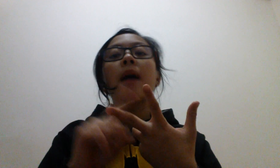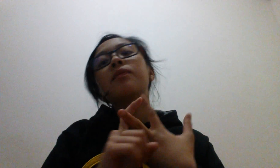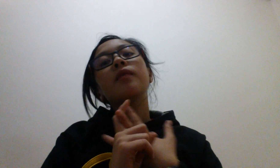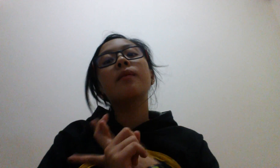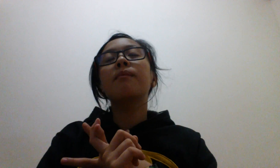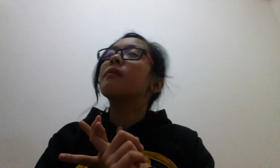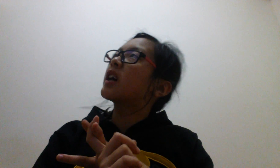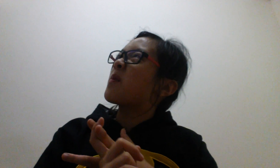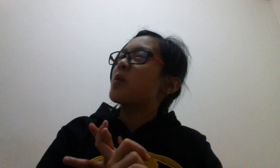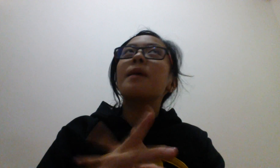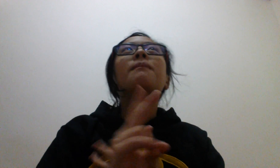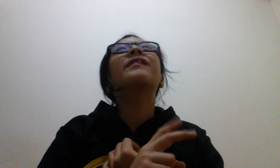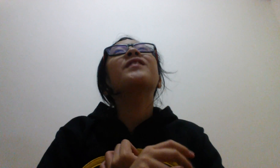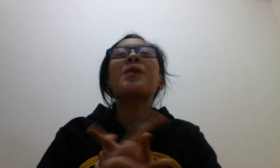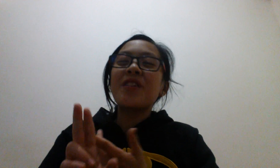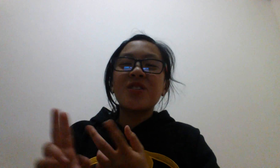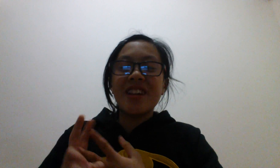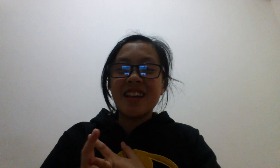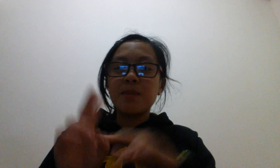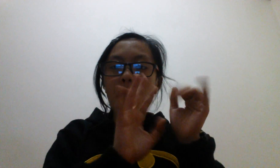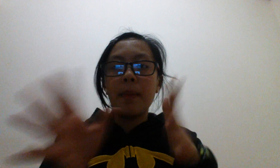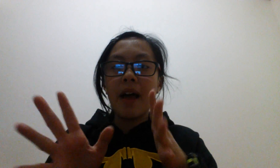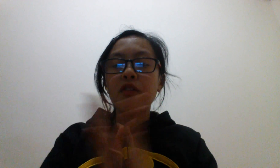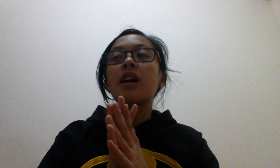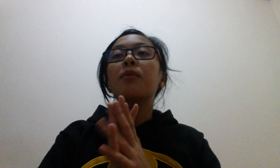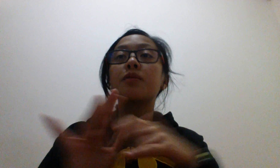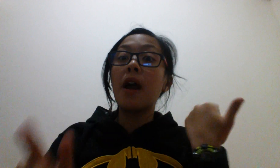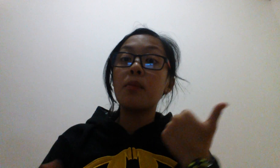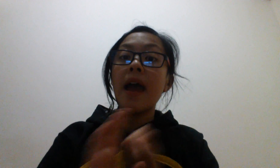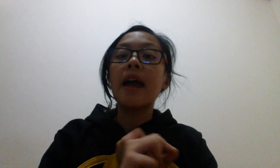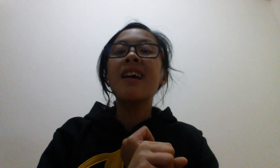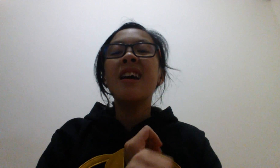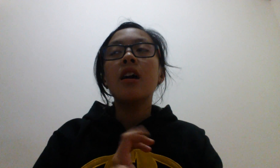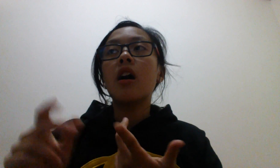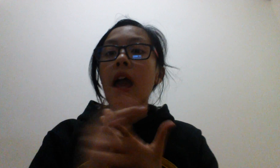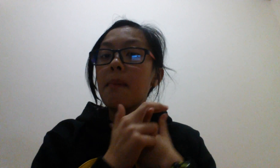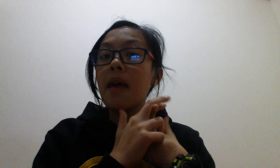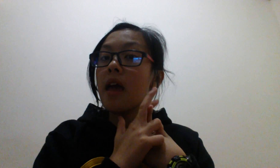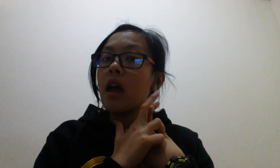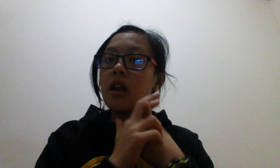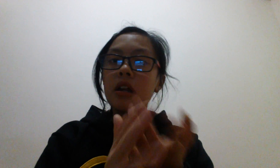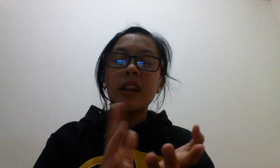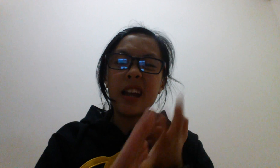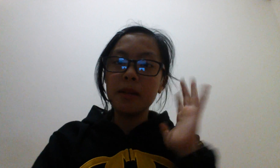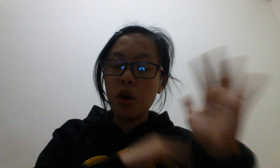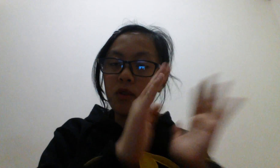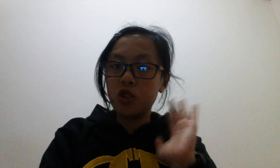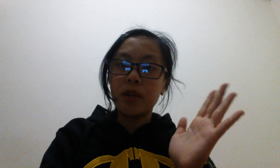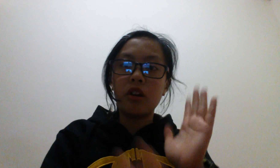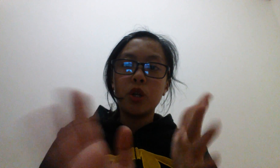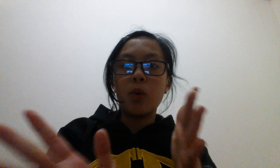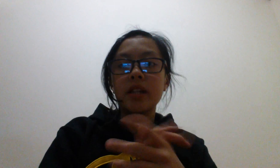Avengers is blah, blah. For example, Spider-Man, Ant-Man, like any Marvel superhero you want.